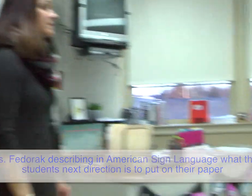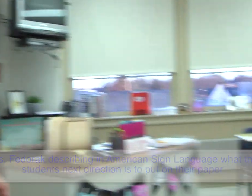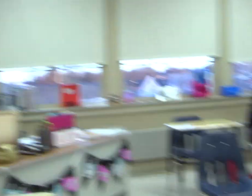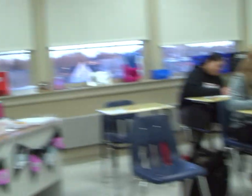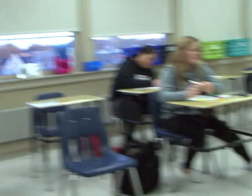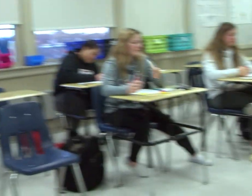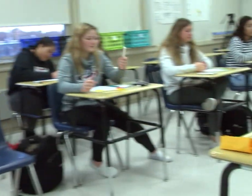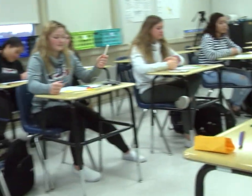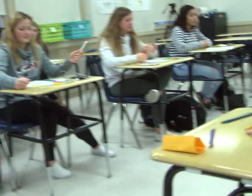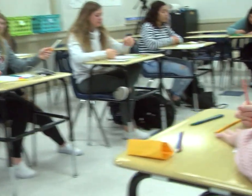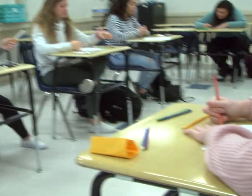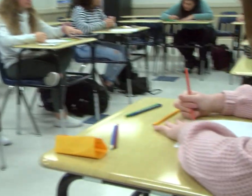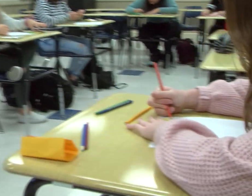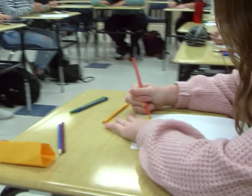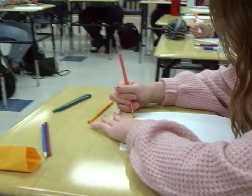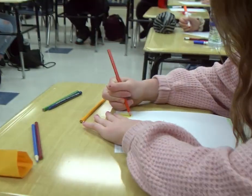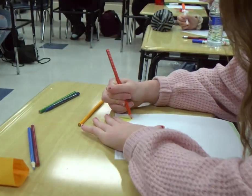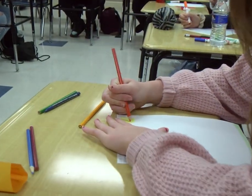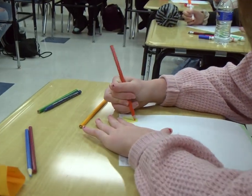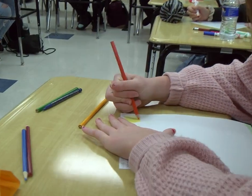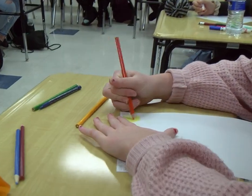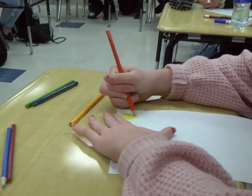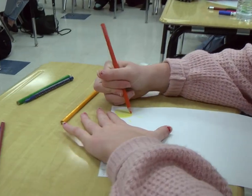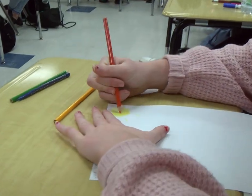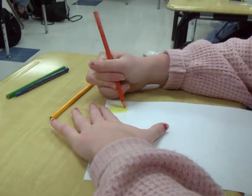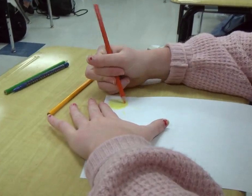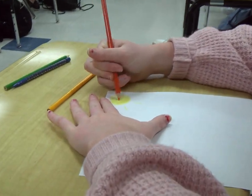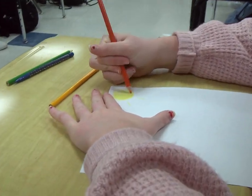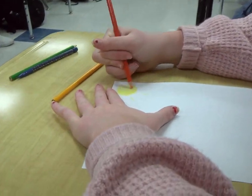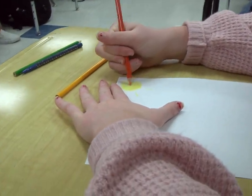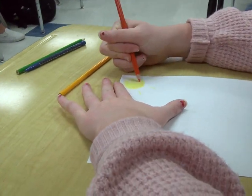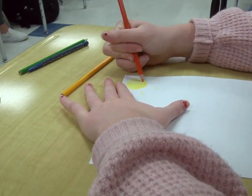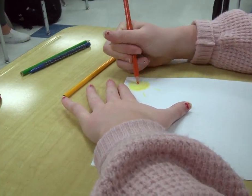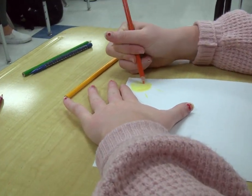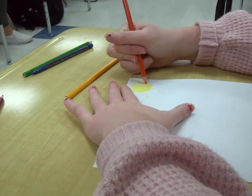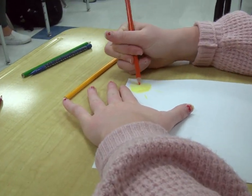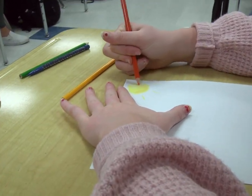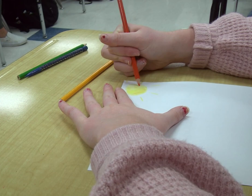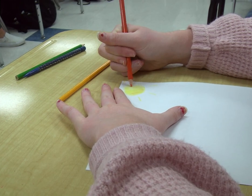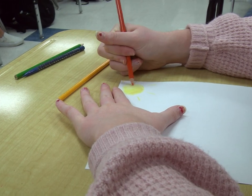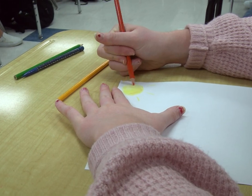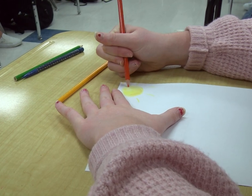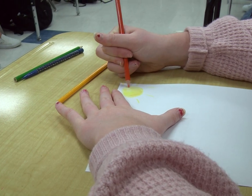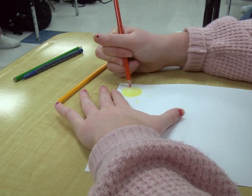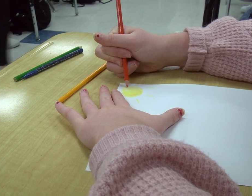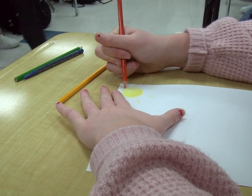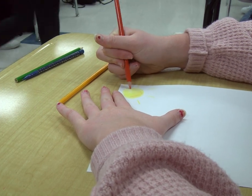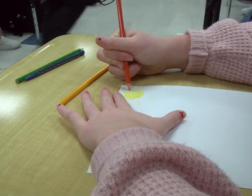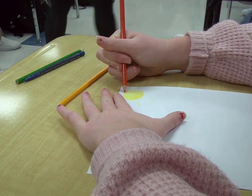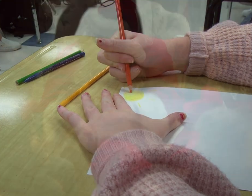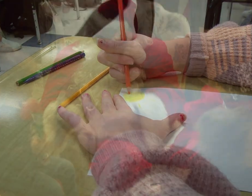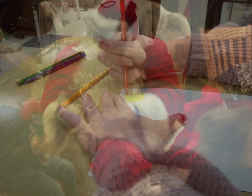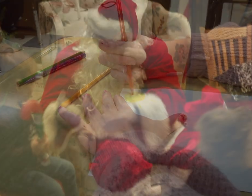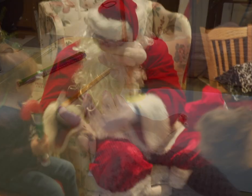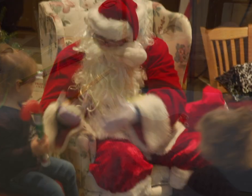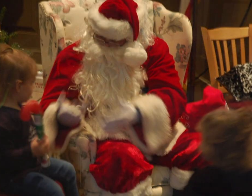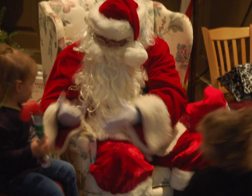events this past few months where students were able to go to a Signing Santa event and seeing them having the courage and